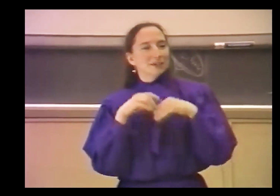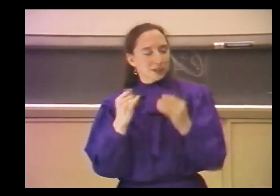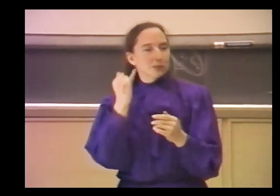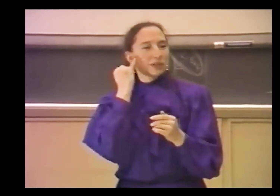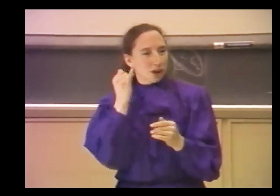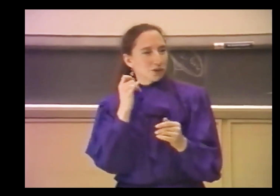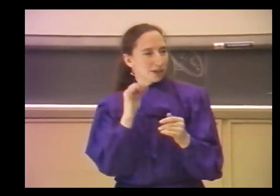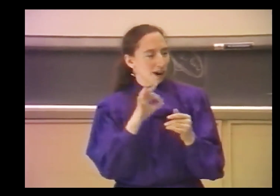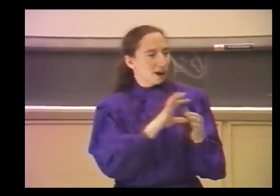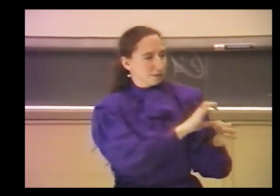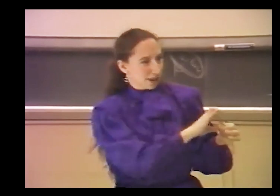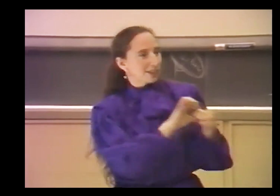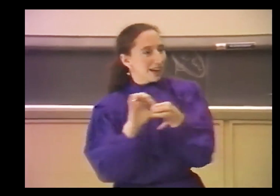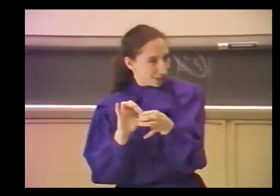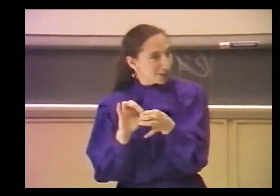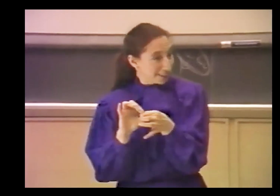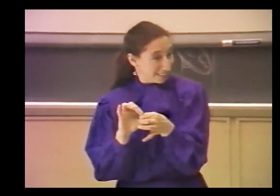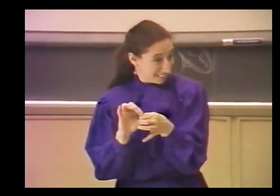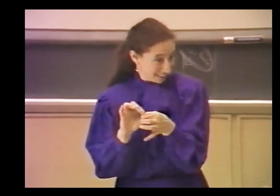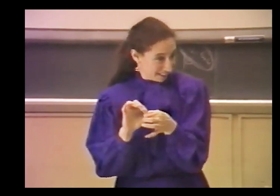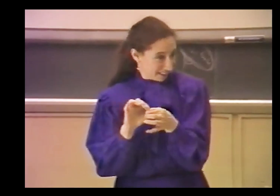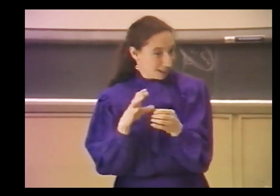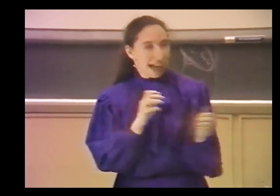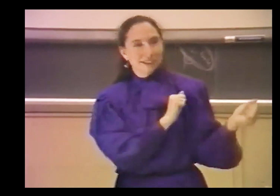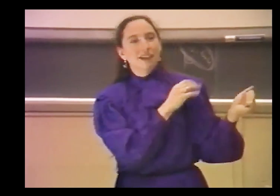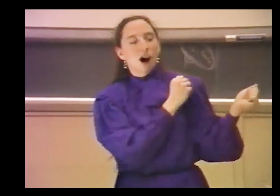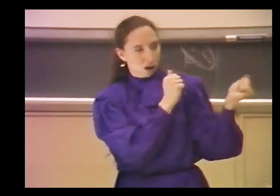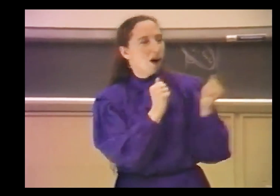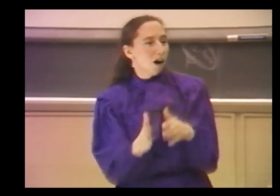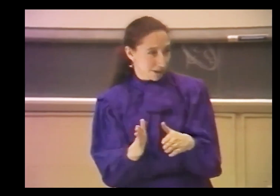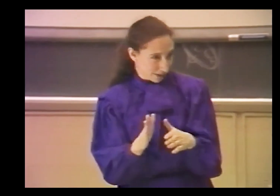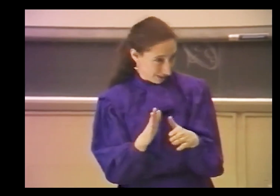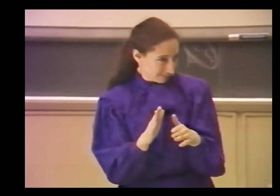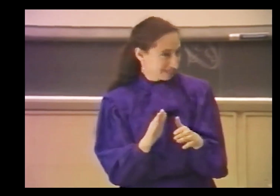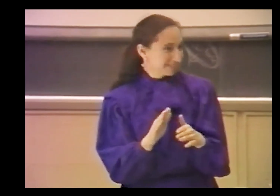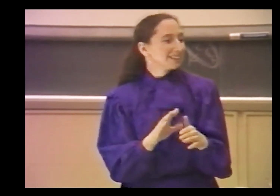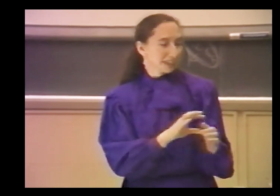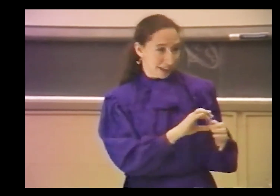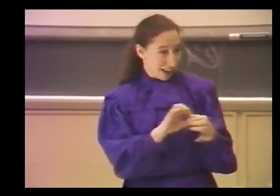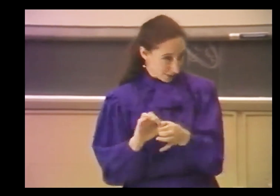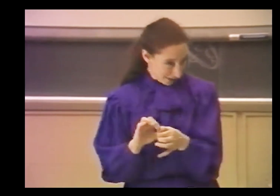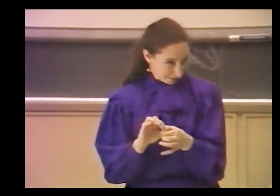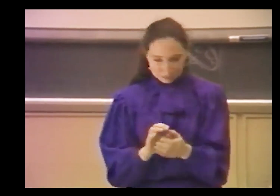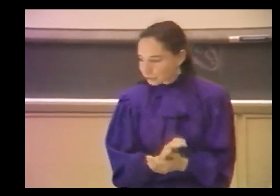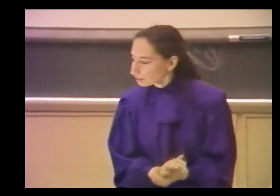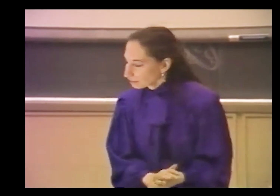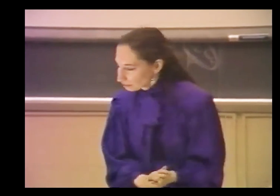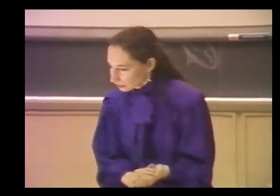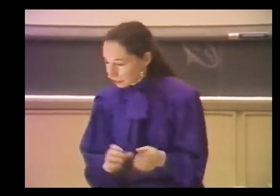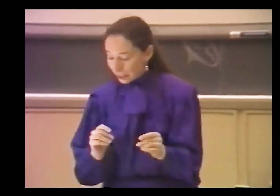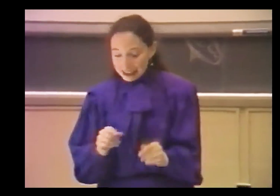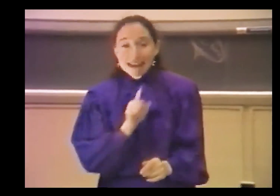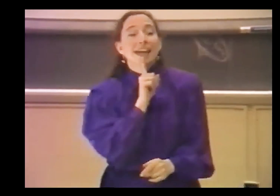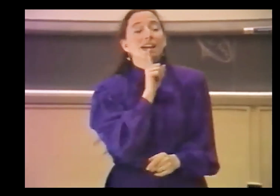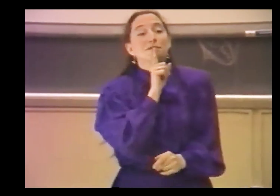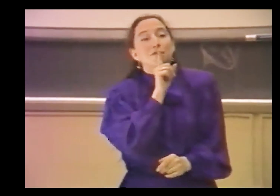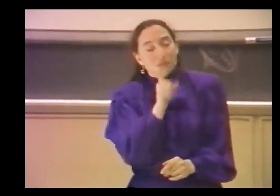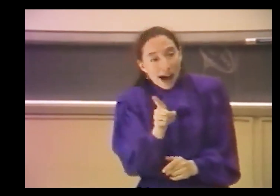gives you the notion of a connection and a causal connection. Okay. In